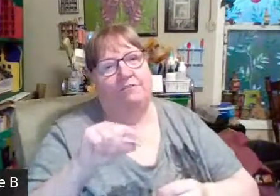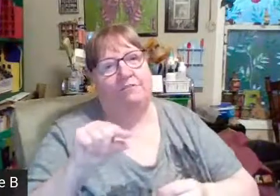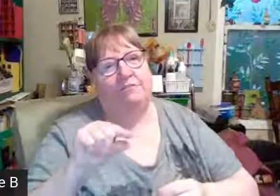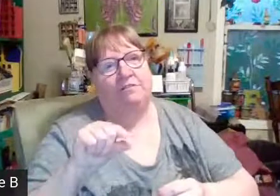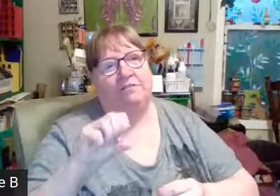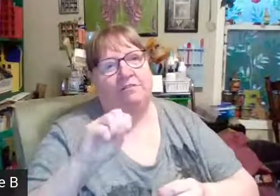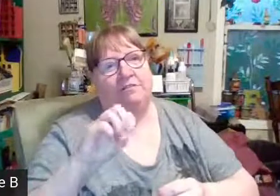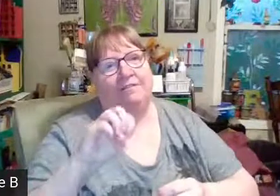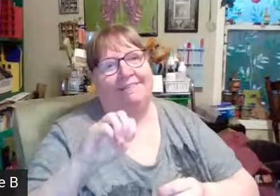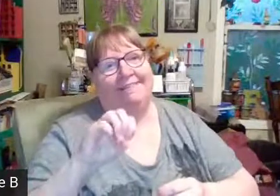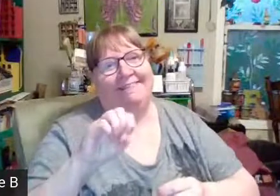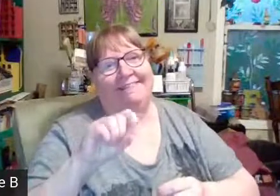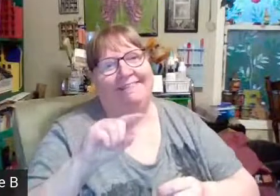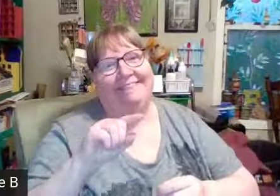there she is. I know, right?